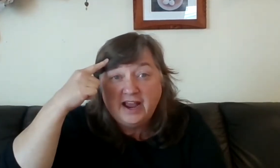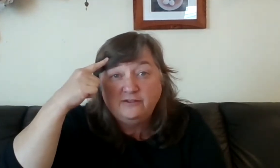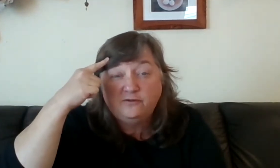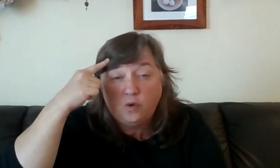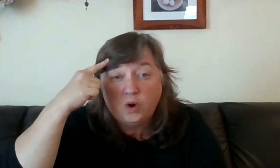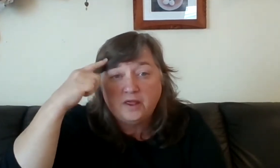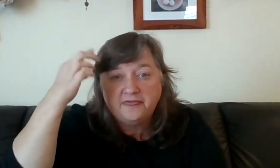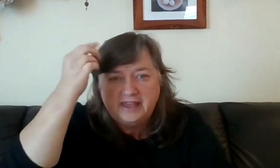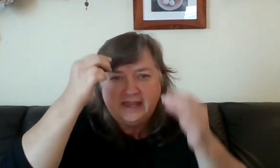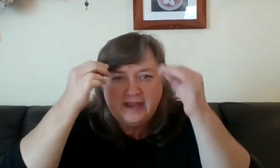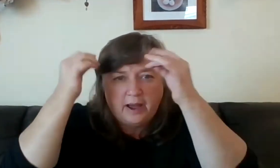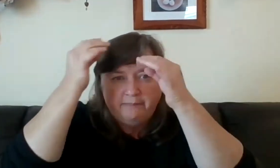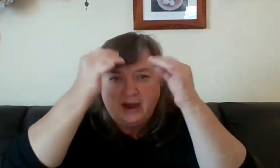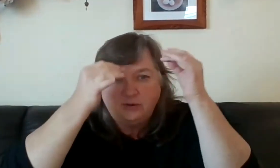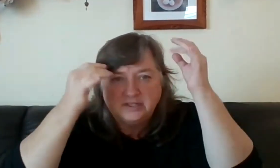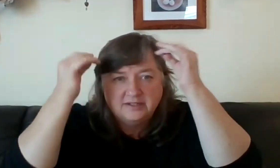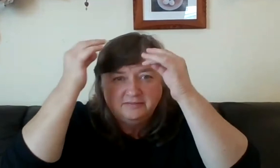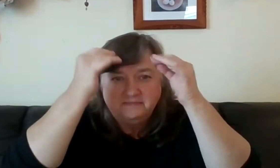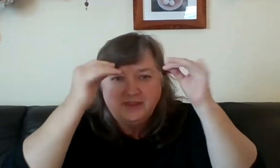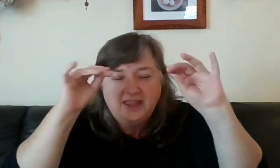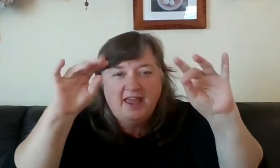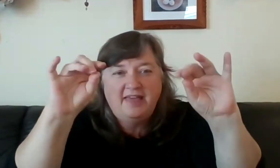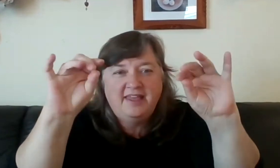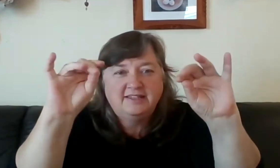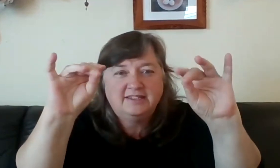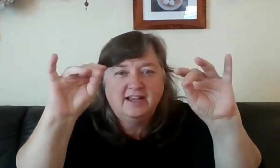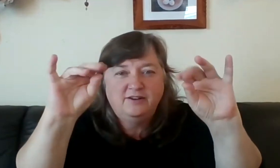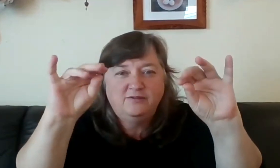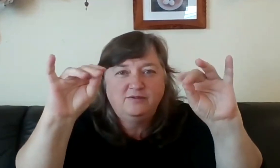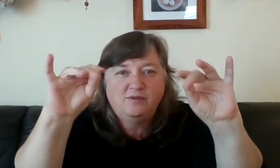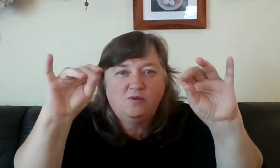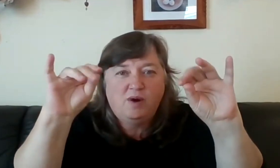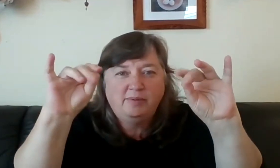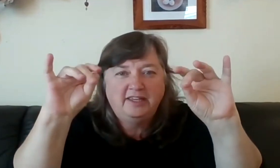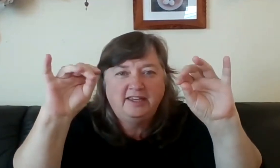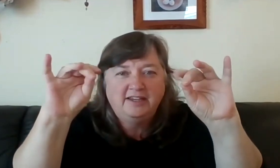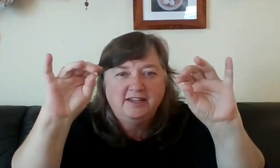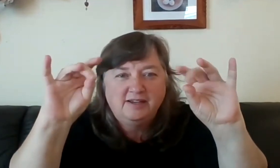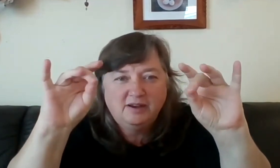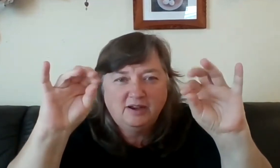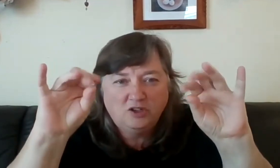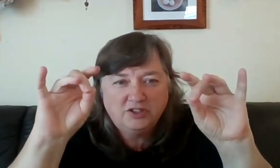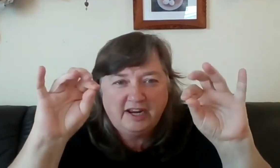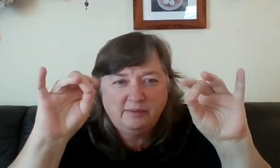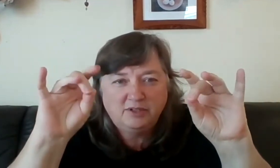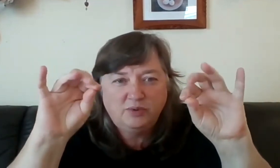sign for thinking about, and that's kind of wobbling, alternating